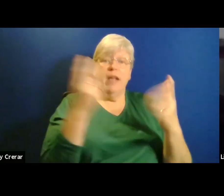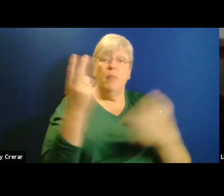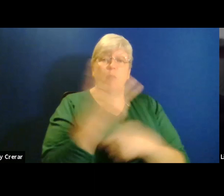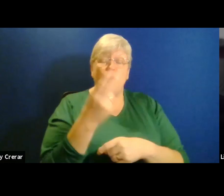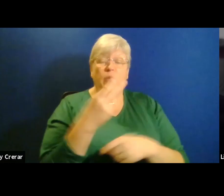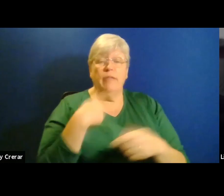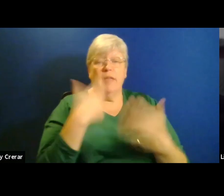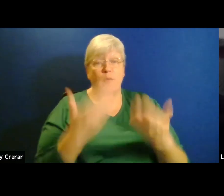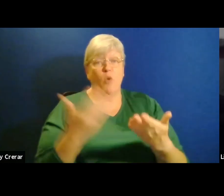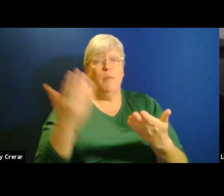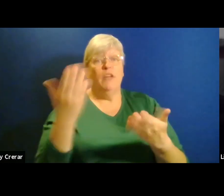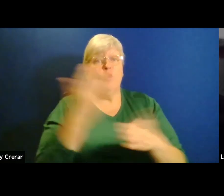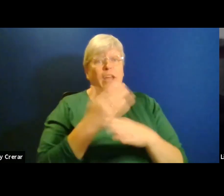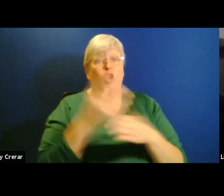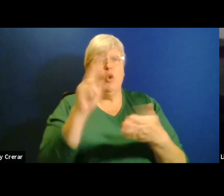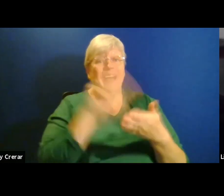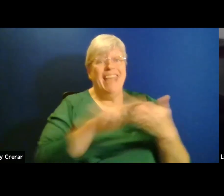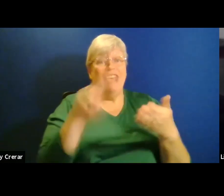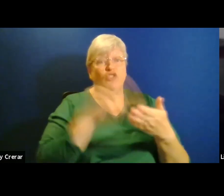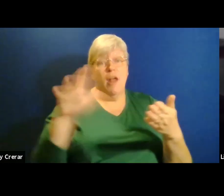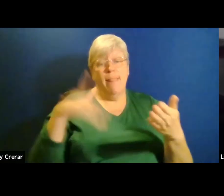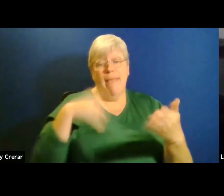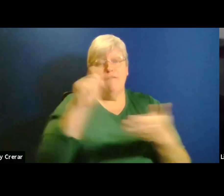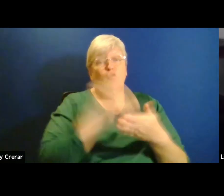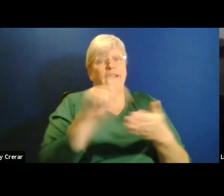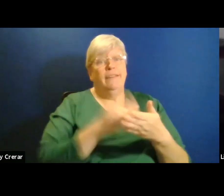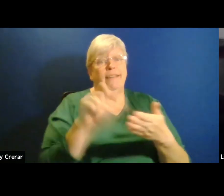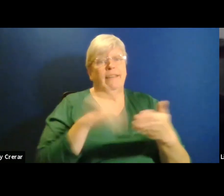novel. So welcome, Nicola.